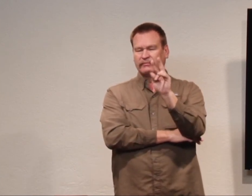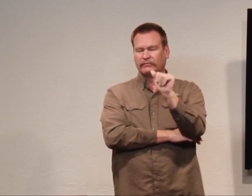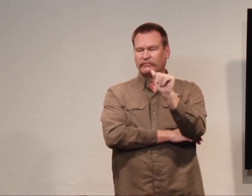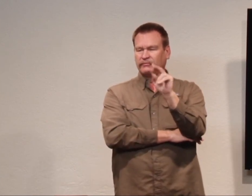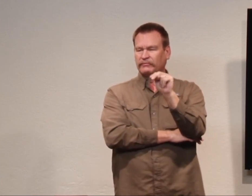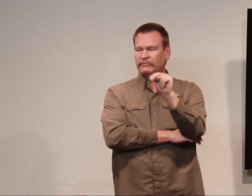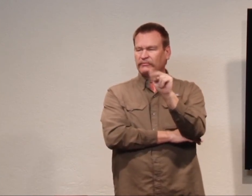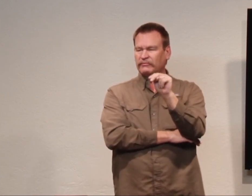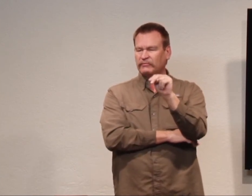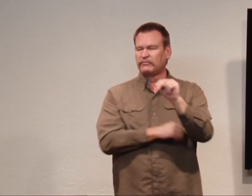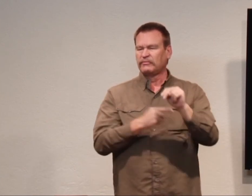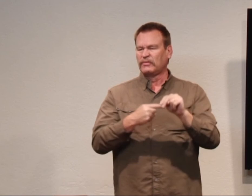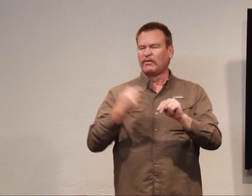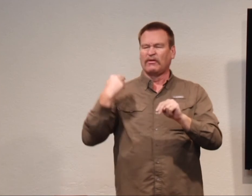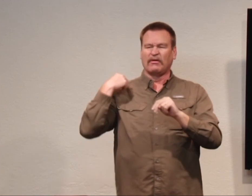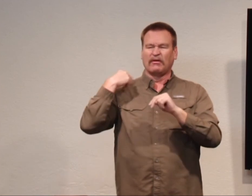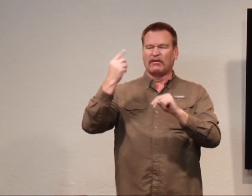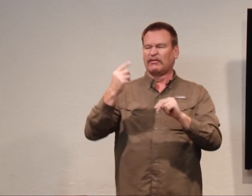Carrie Van,